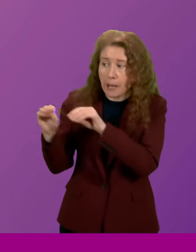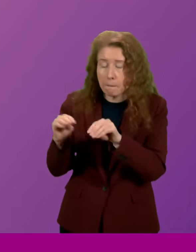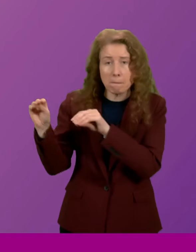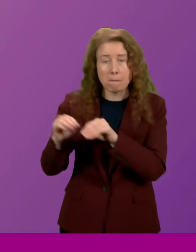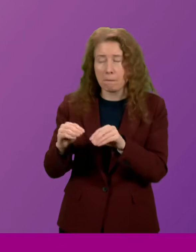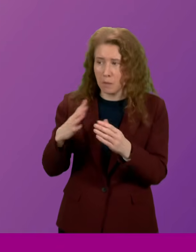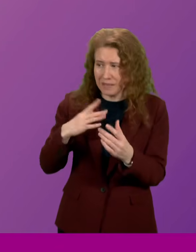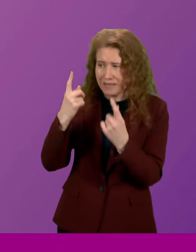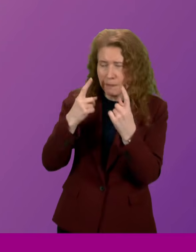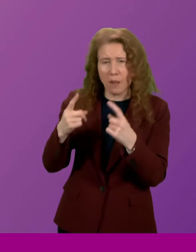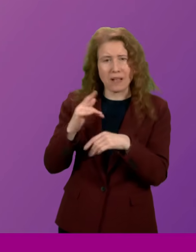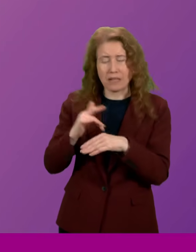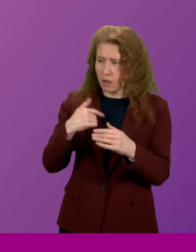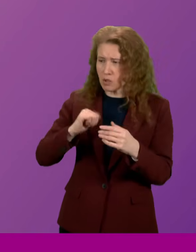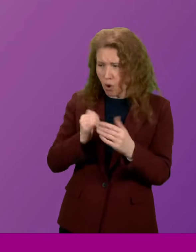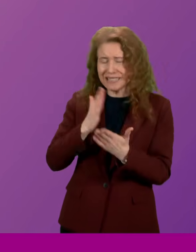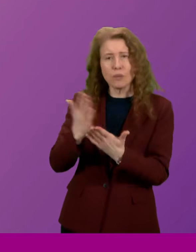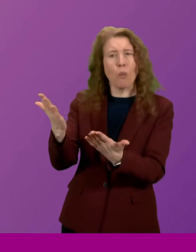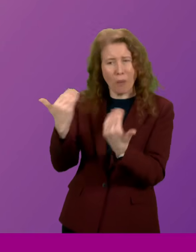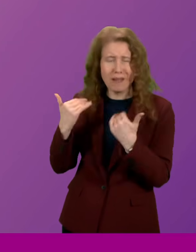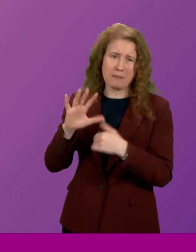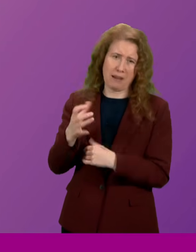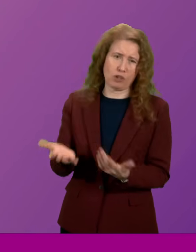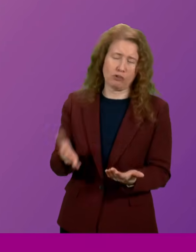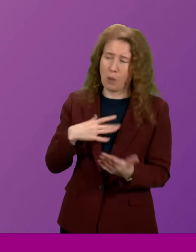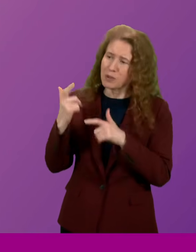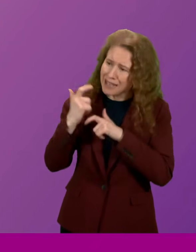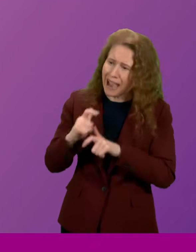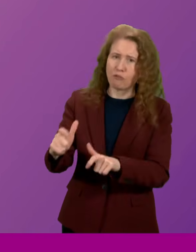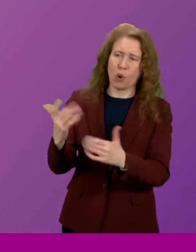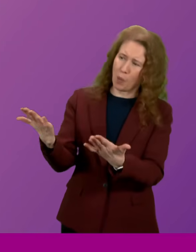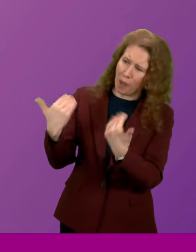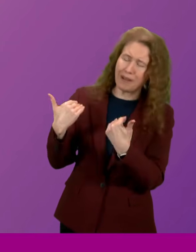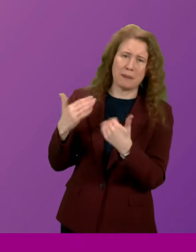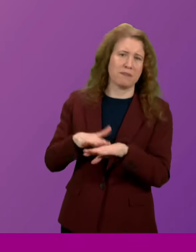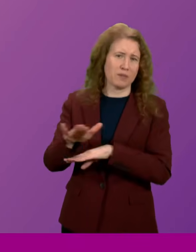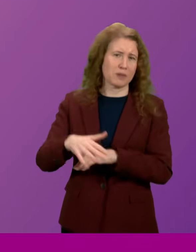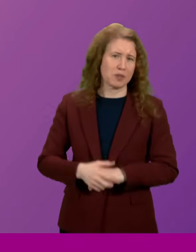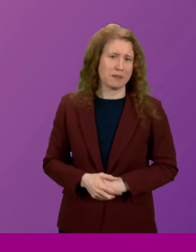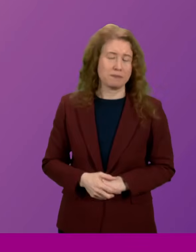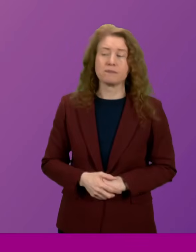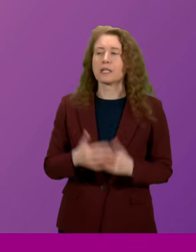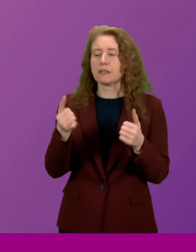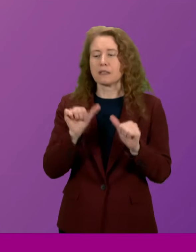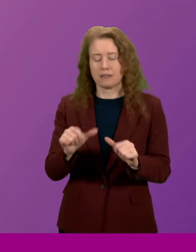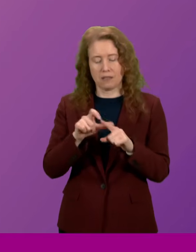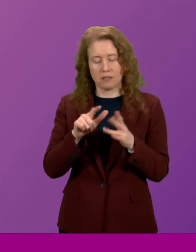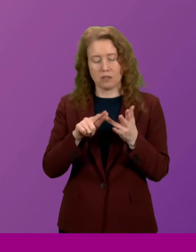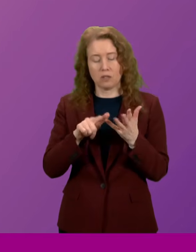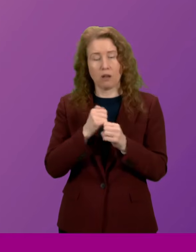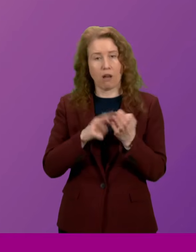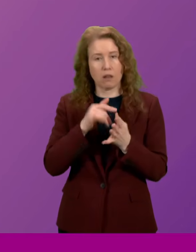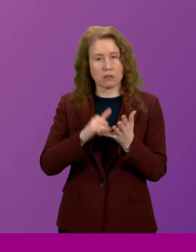immigration. Scotland is a welcoming country, and I want to make sure that continues to be the case in the future. Thank you. I call Douglas Ross for a point of